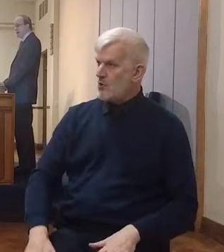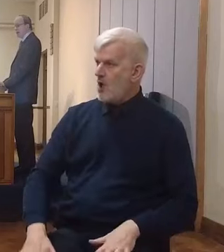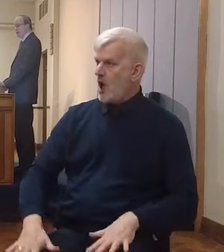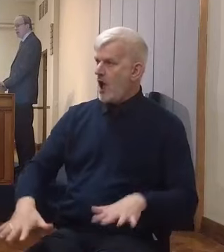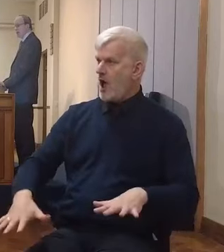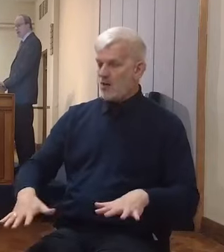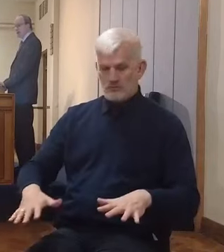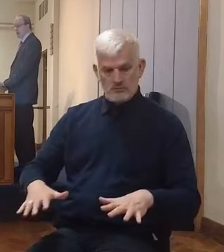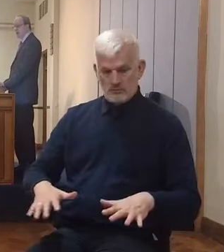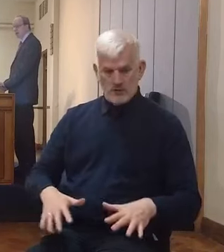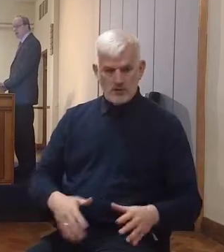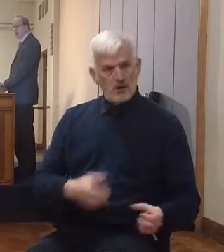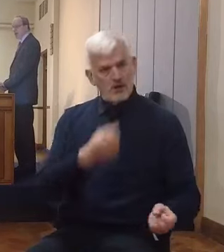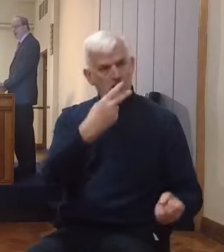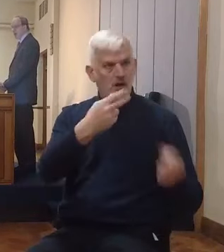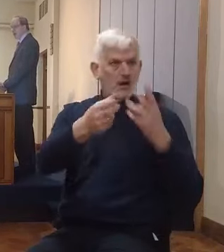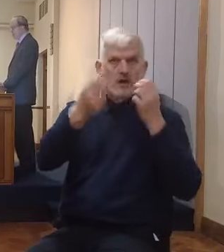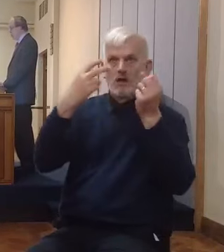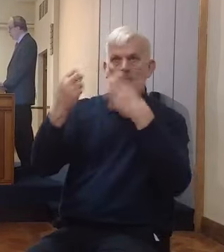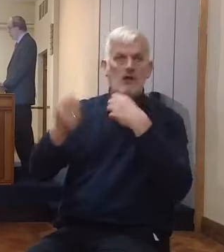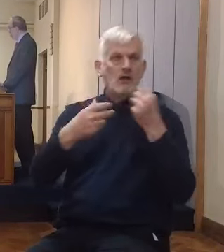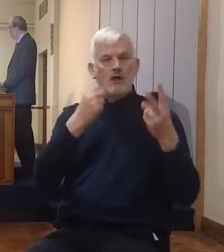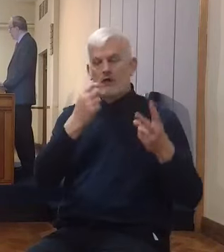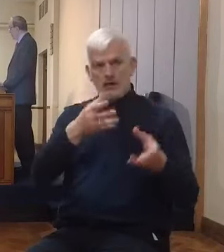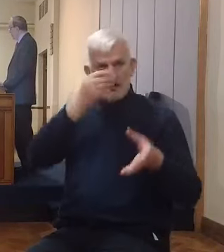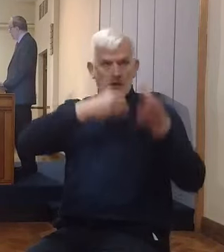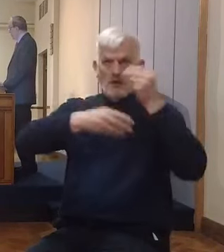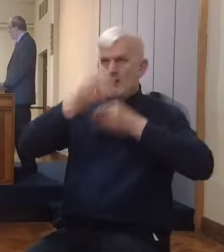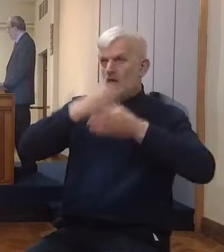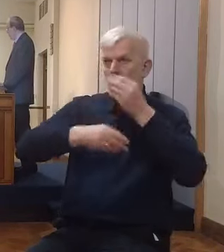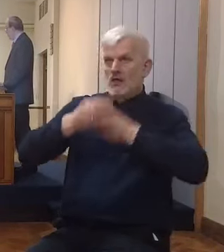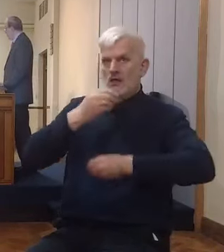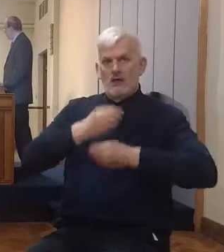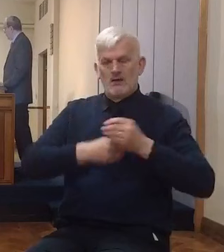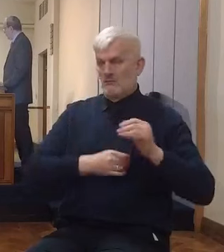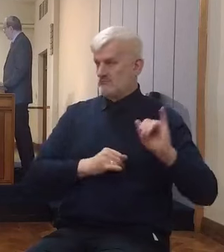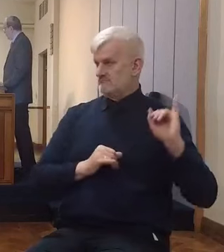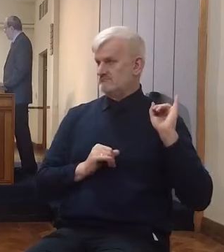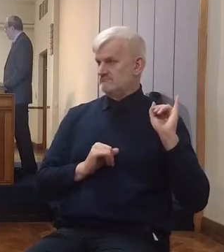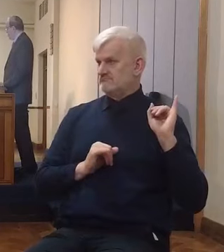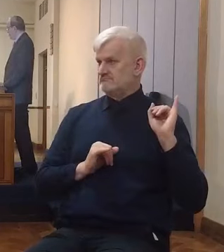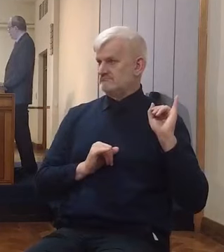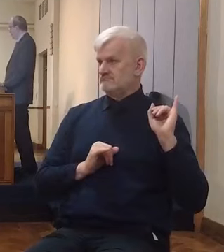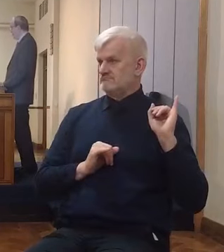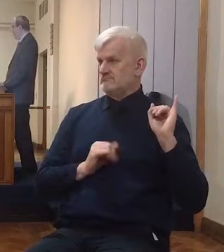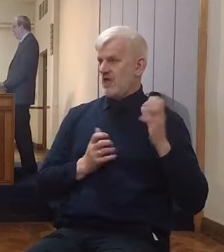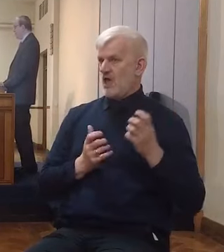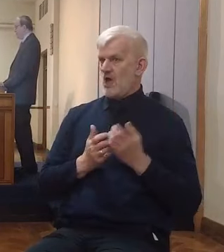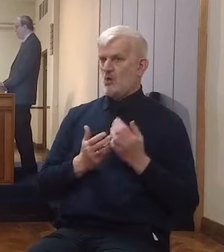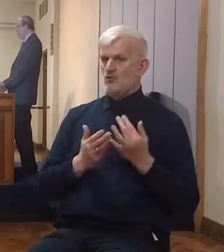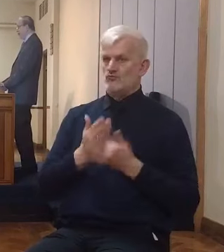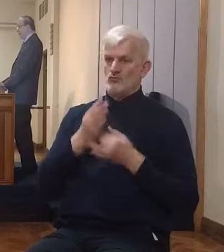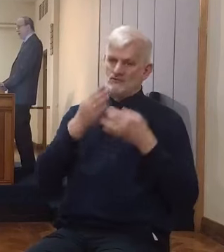programmed to see and to absorb and take in terrible things through social media and so on.